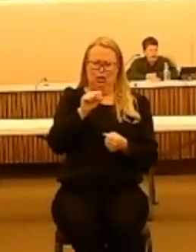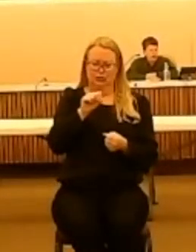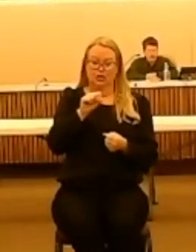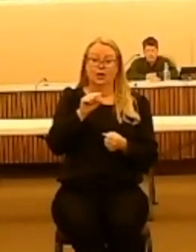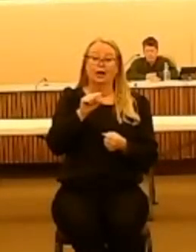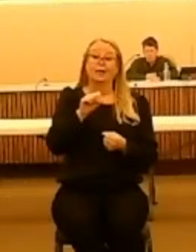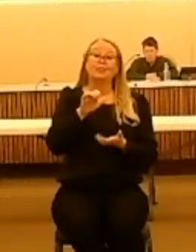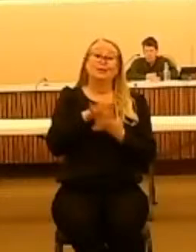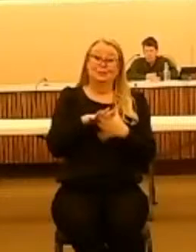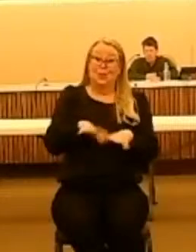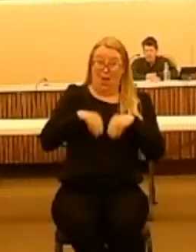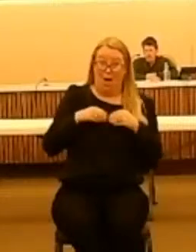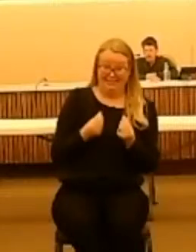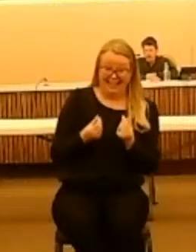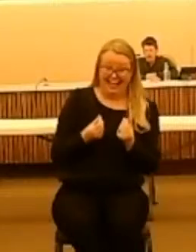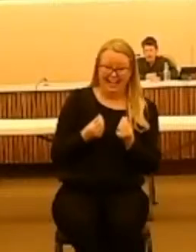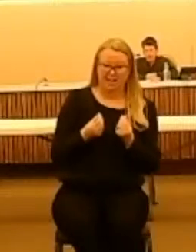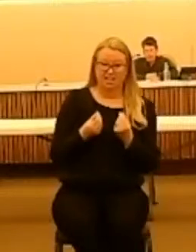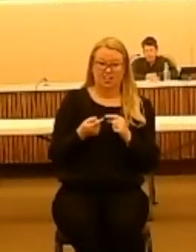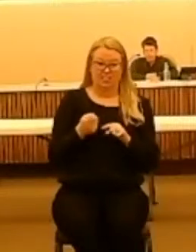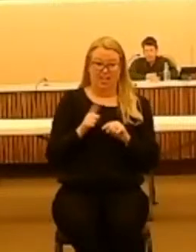They can't do anything with it.